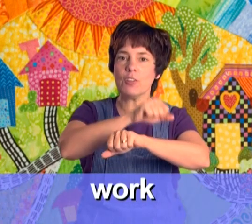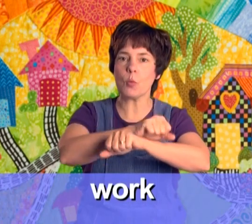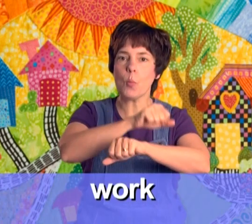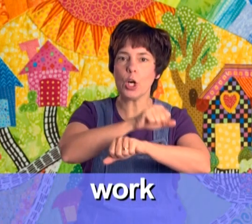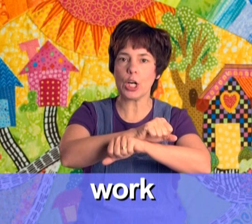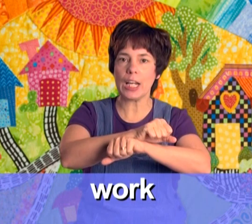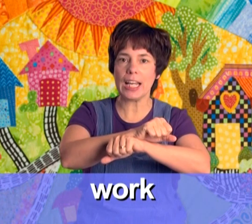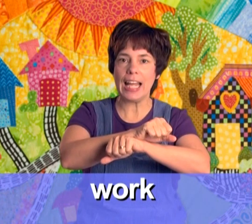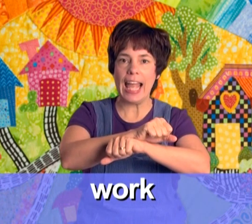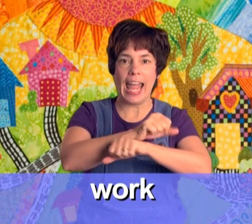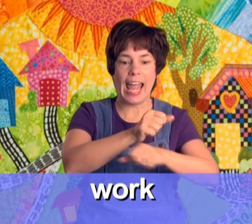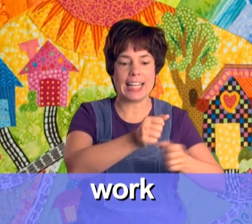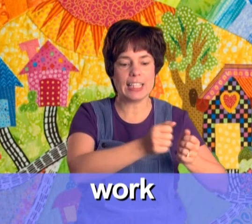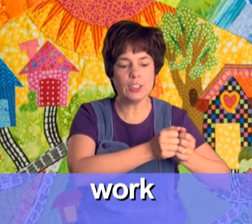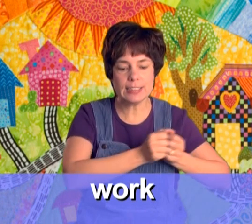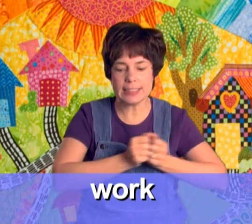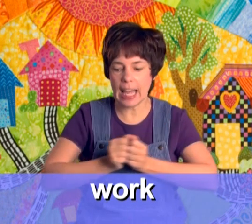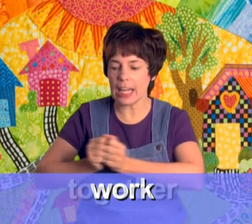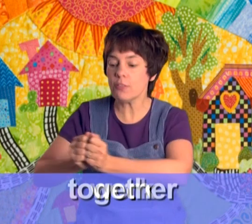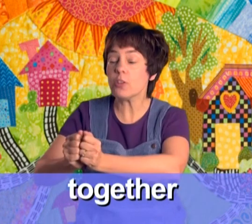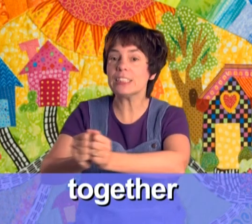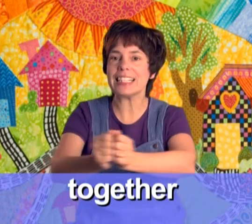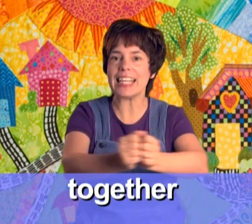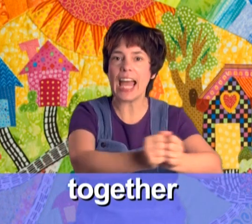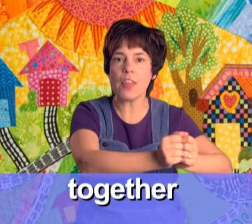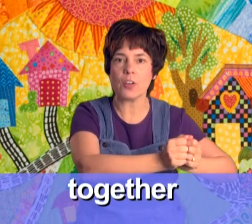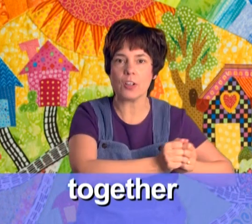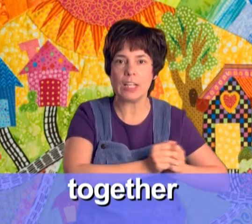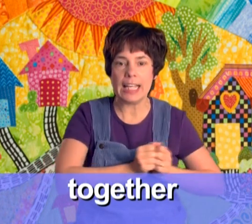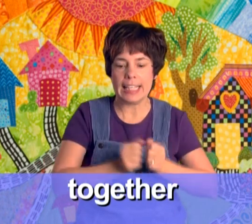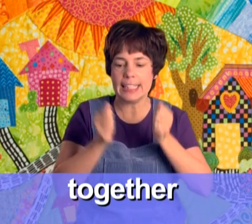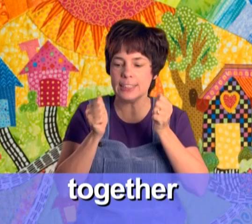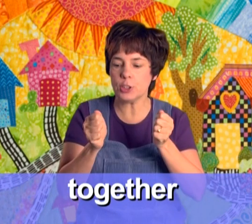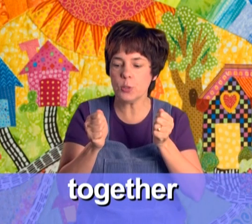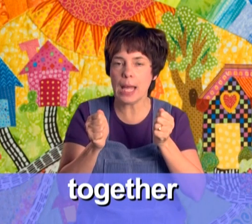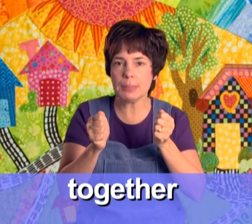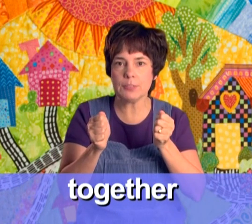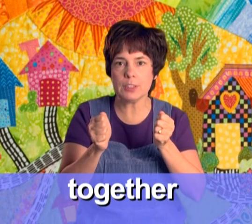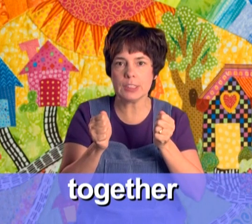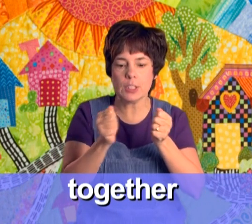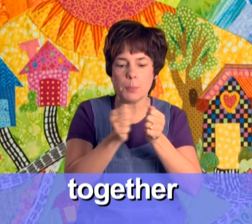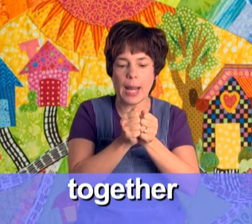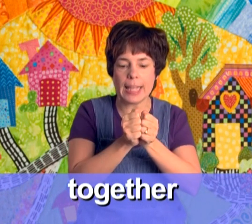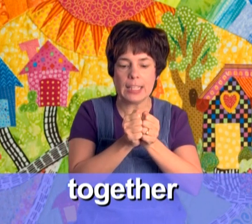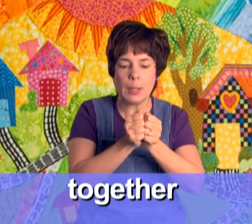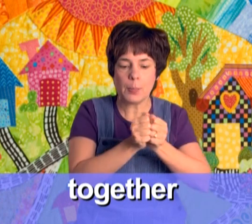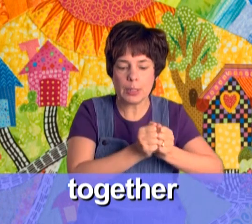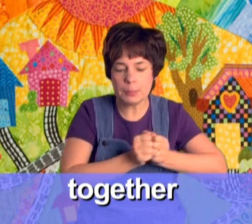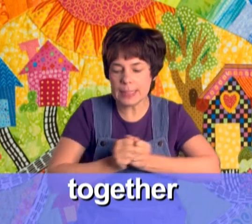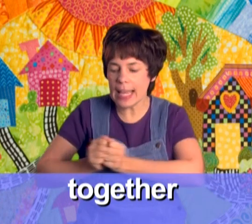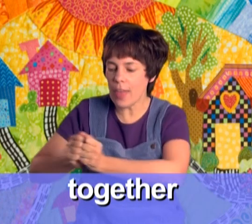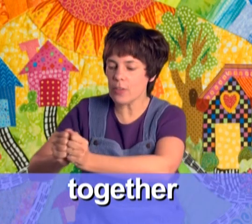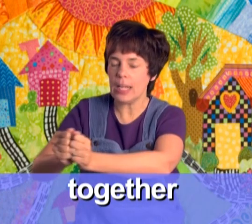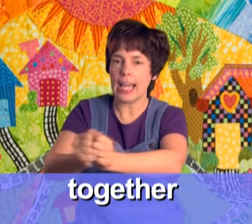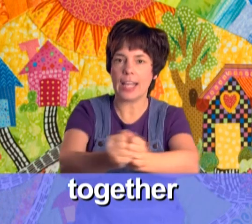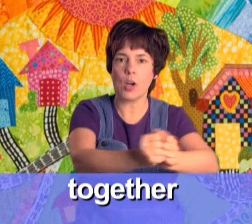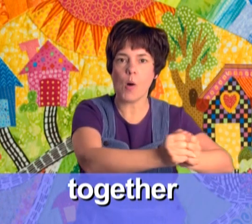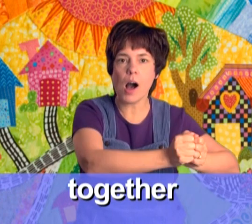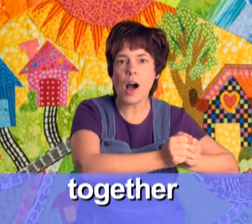for work. And here's the sign for together. You need two hemispheres of your brain. Put them together and go